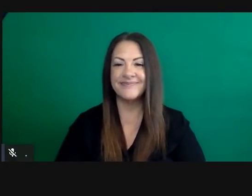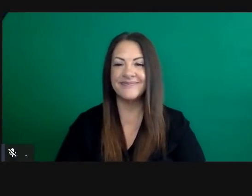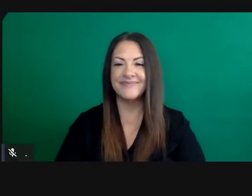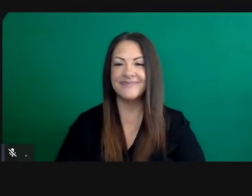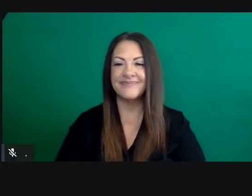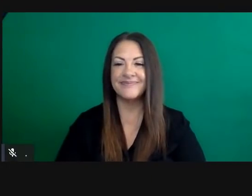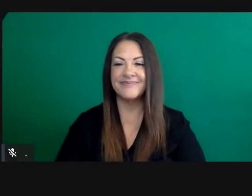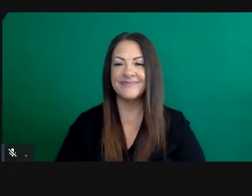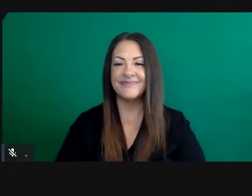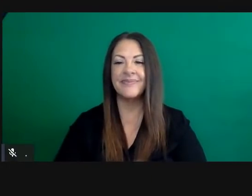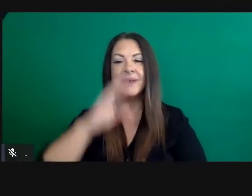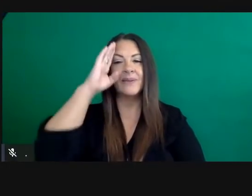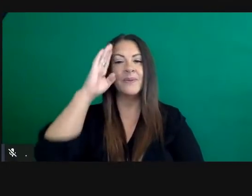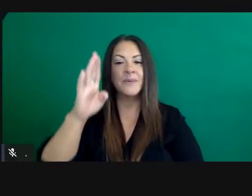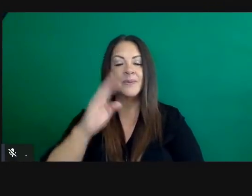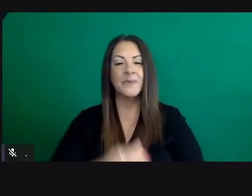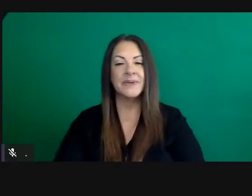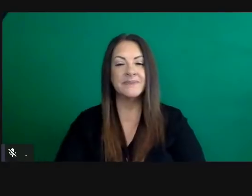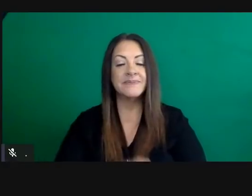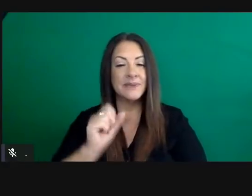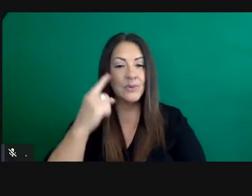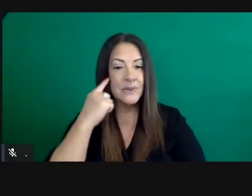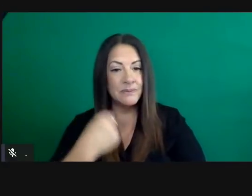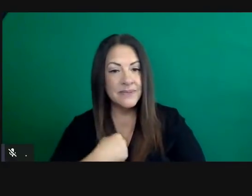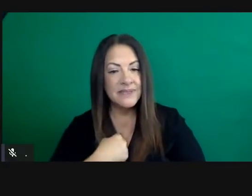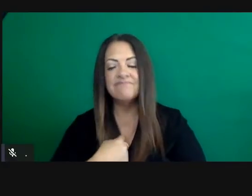Yes, can you hear me now? Yes, we can, Don. Go ahead.